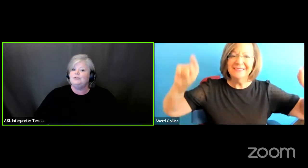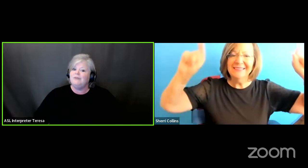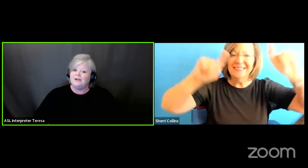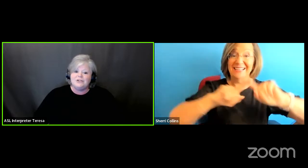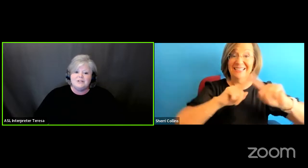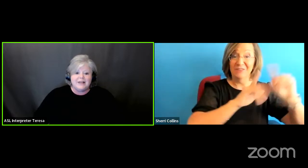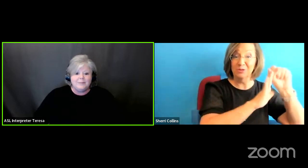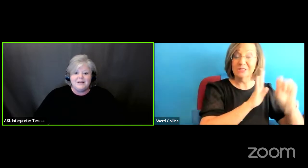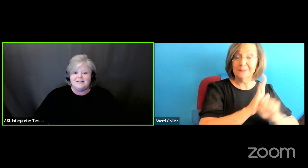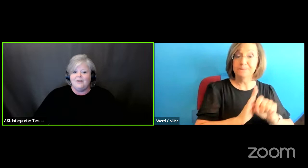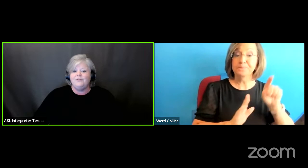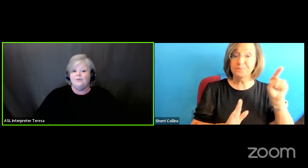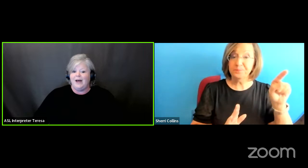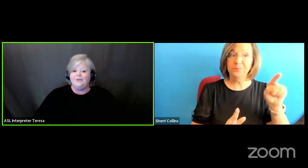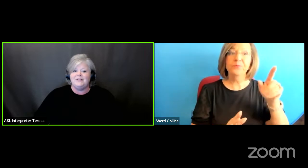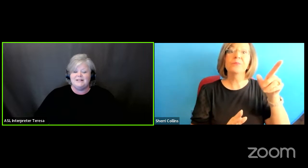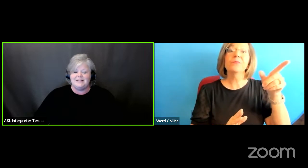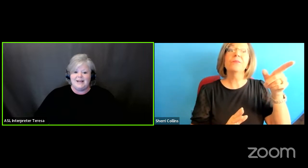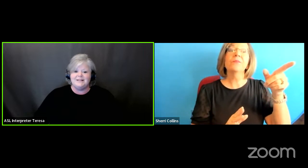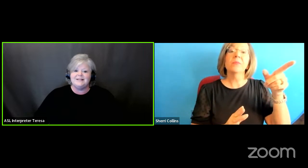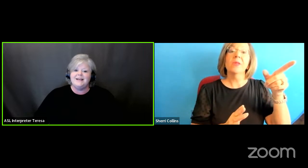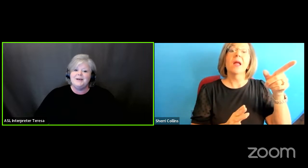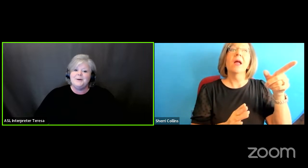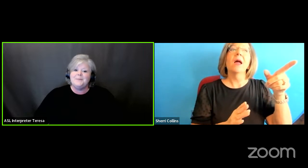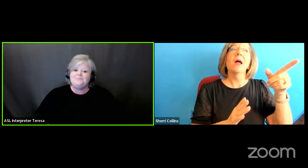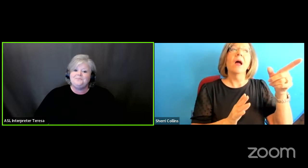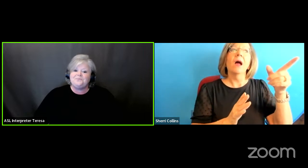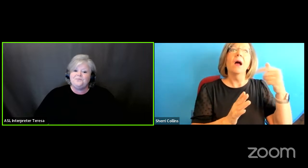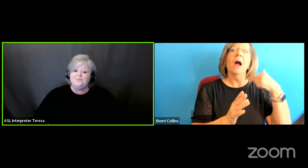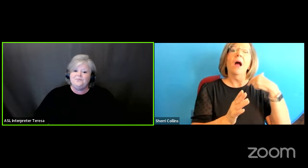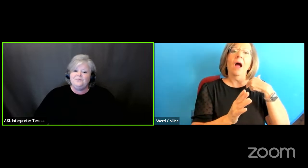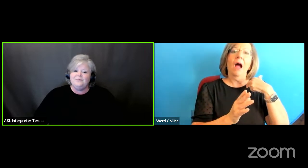state directors like myself throughout the states.